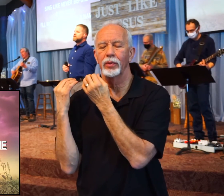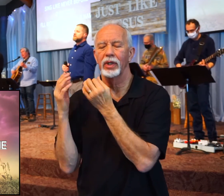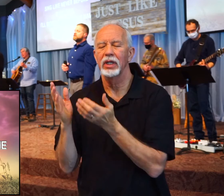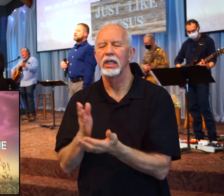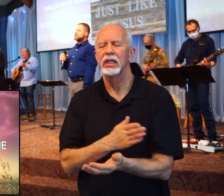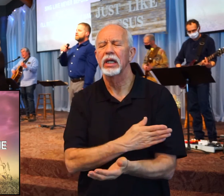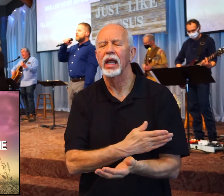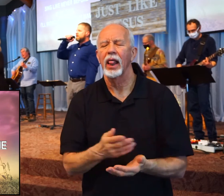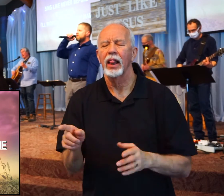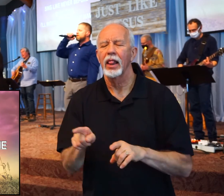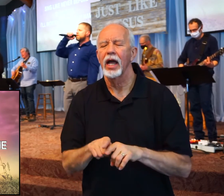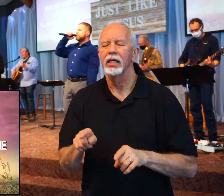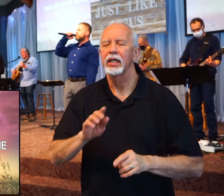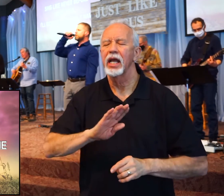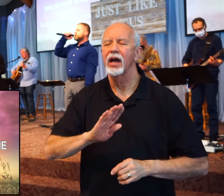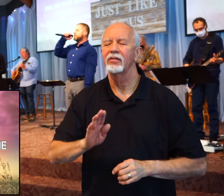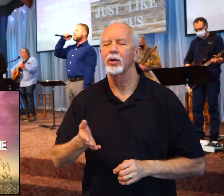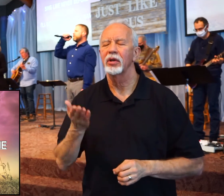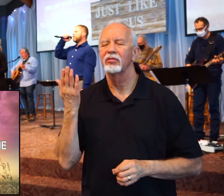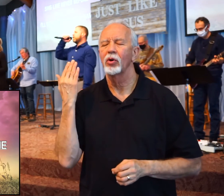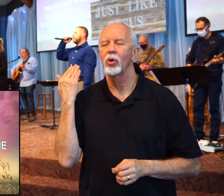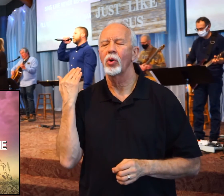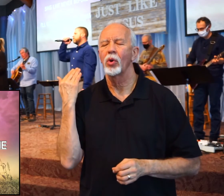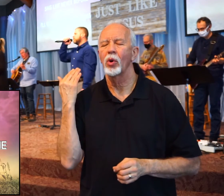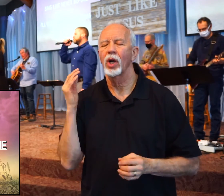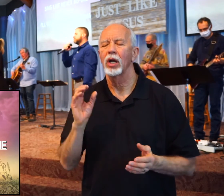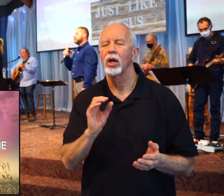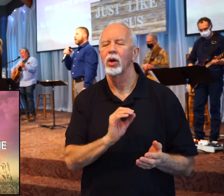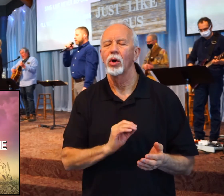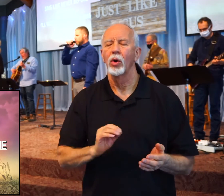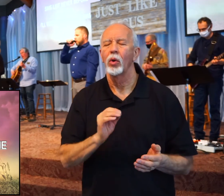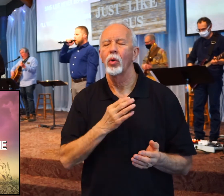name. Sing like never before.